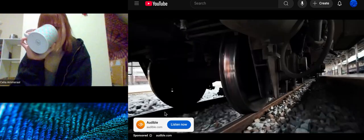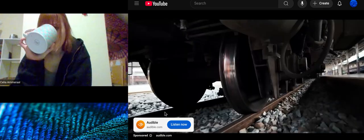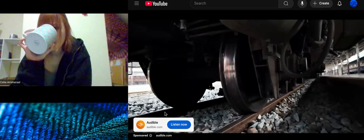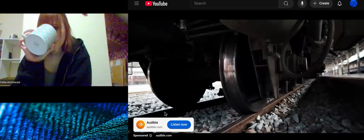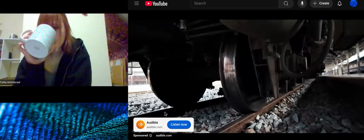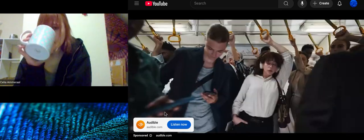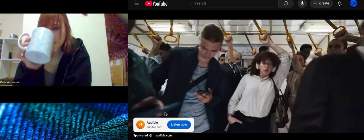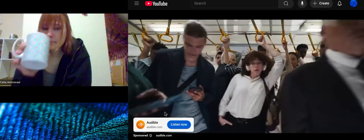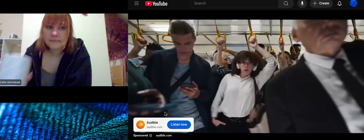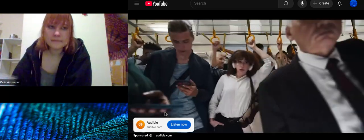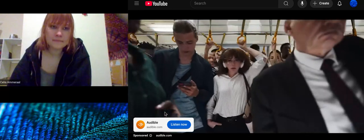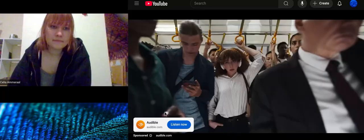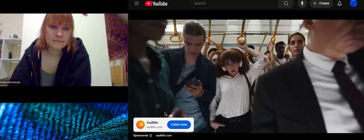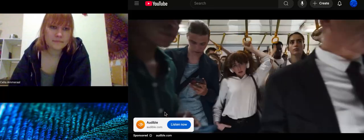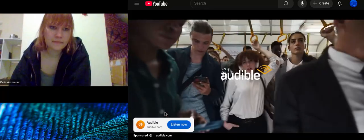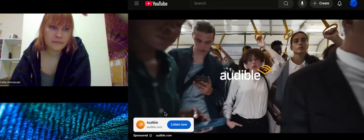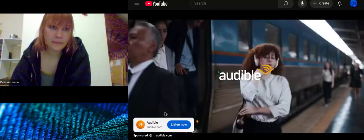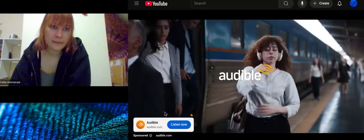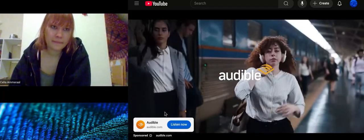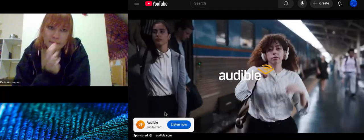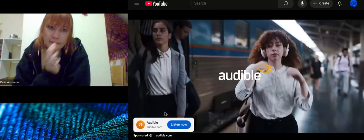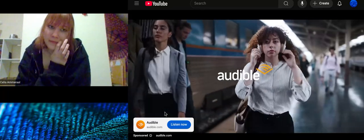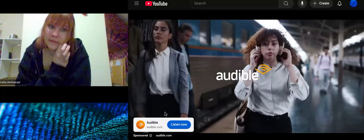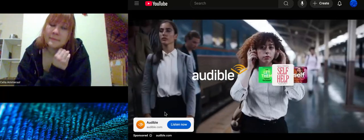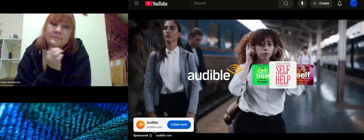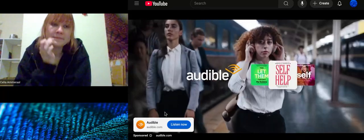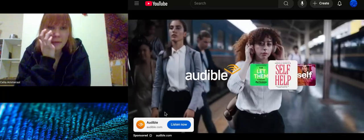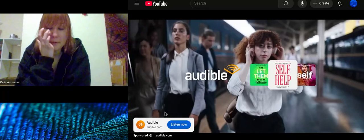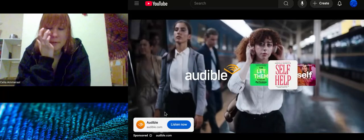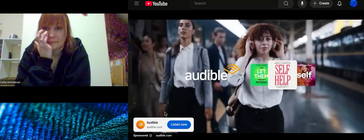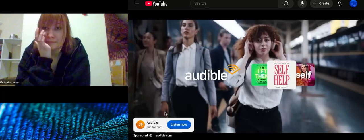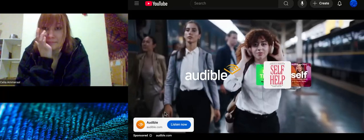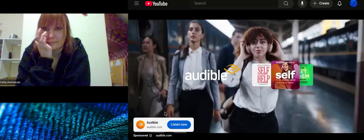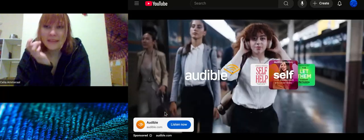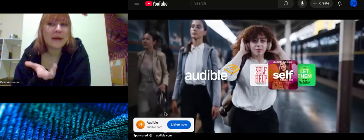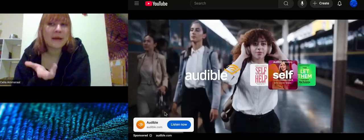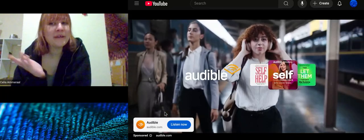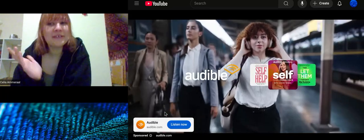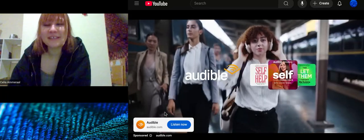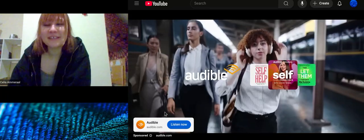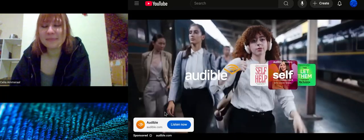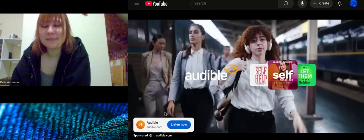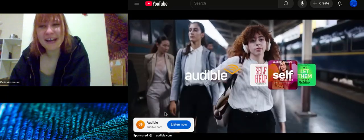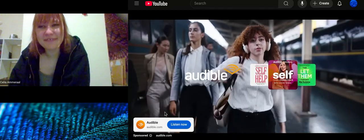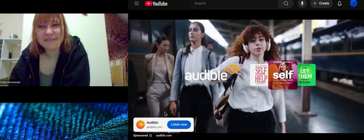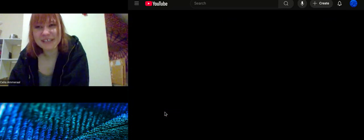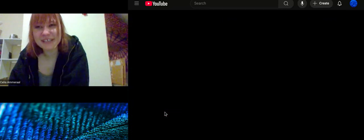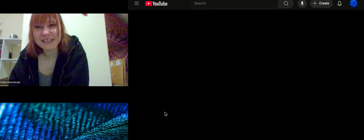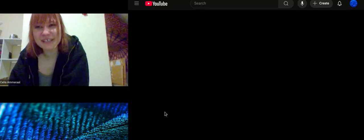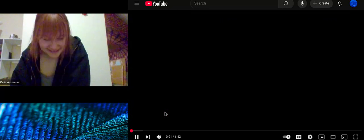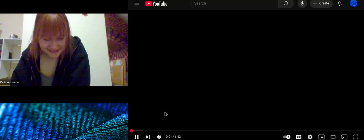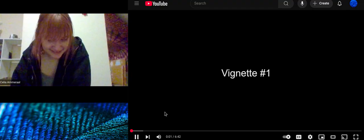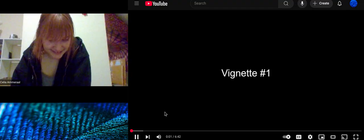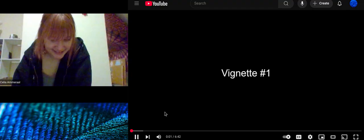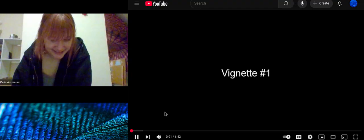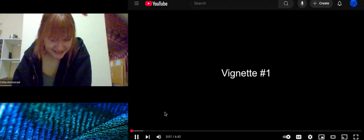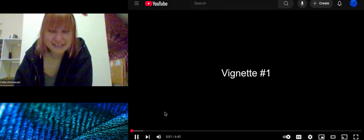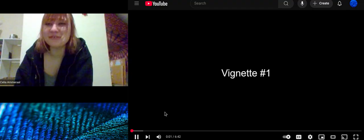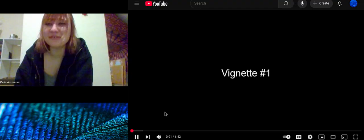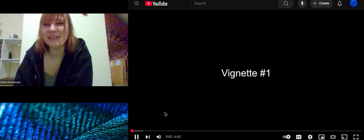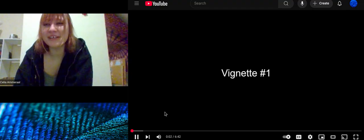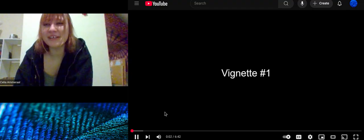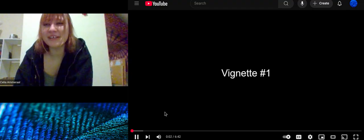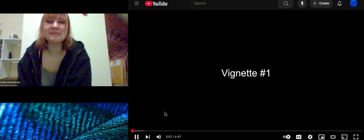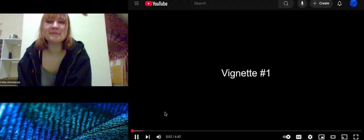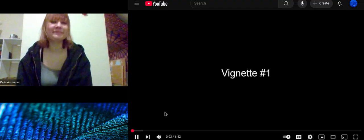You're on the train home. Audible. There's more to imagine. I when bet you you didn't expect advertisements in a